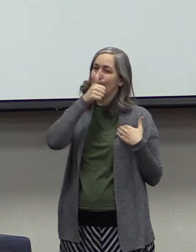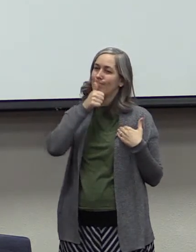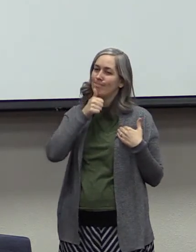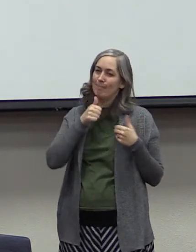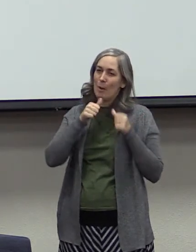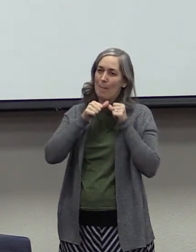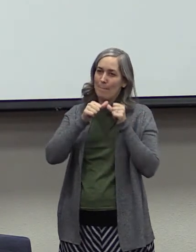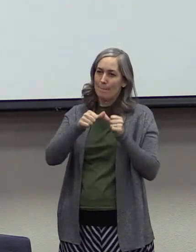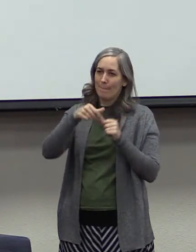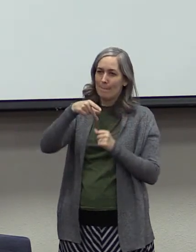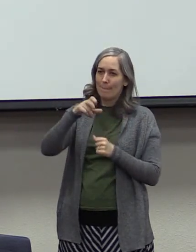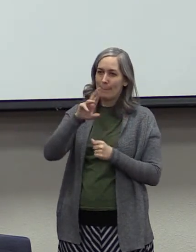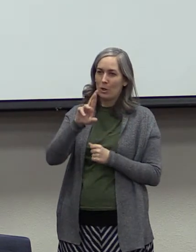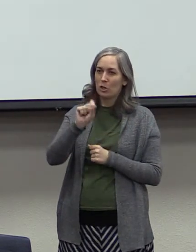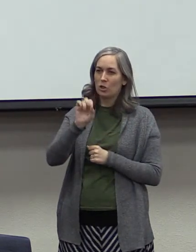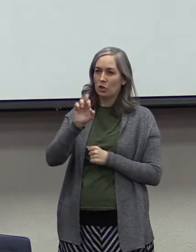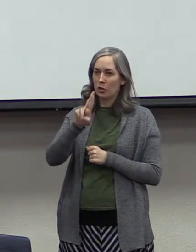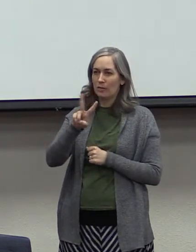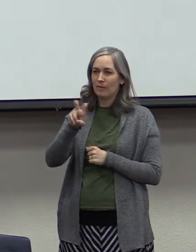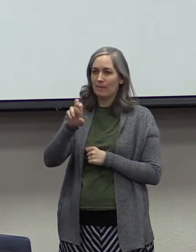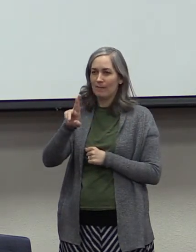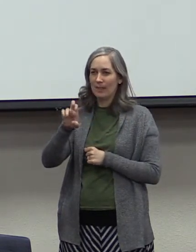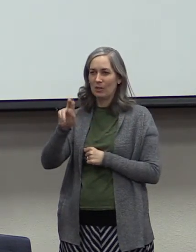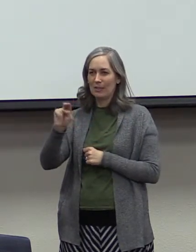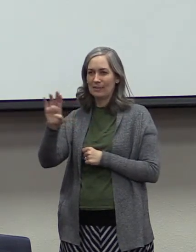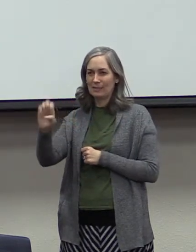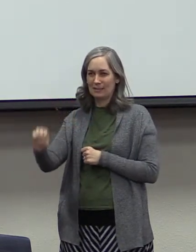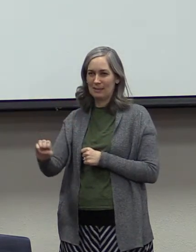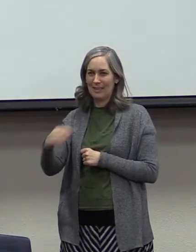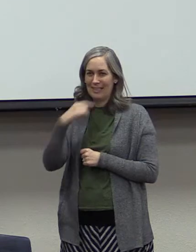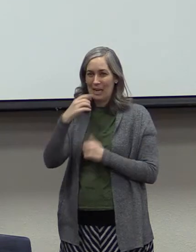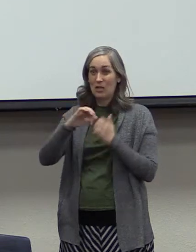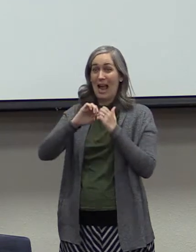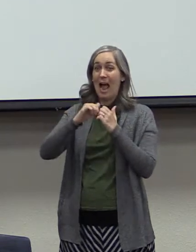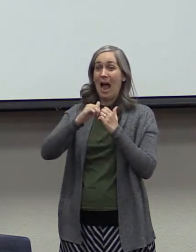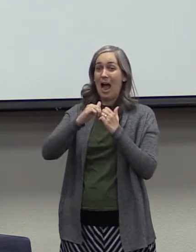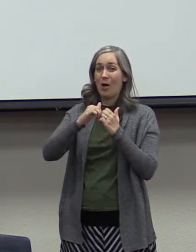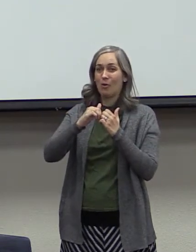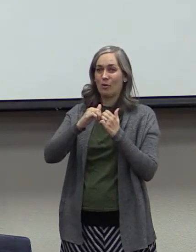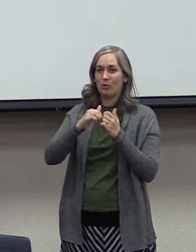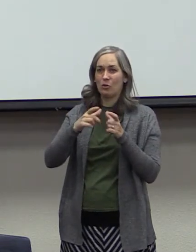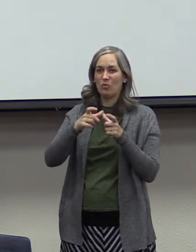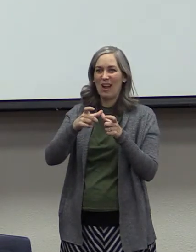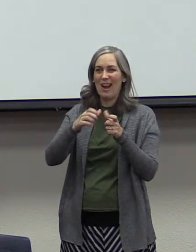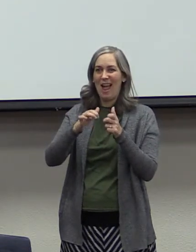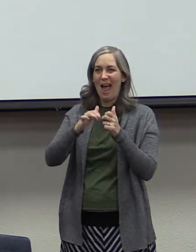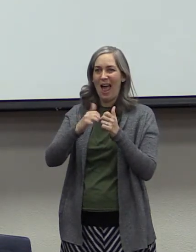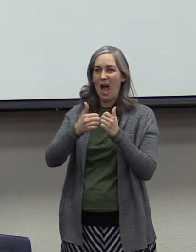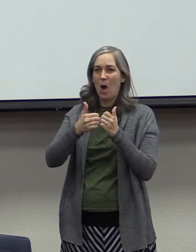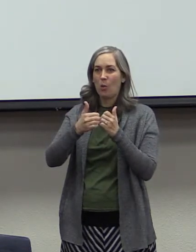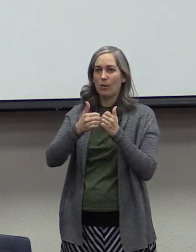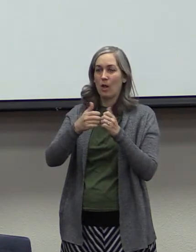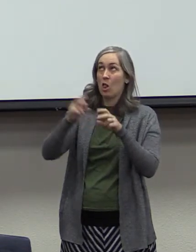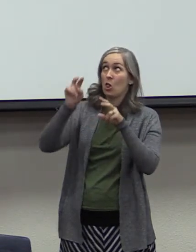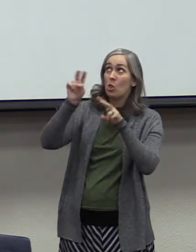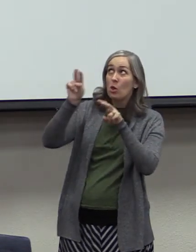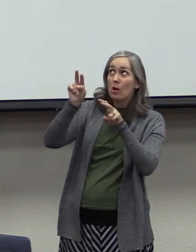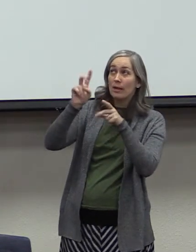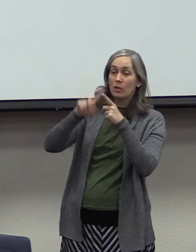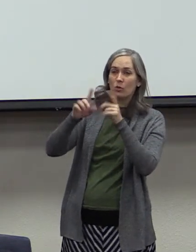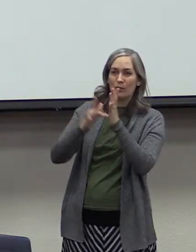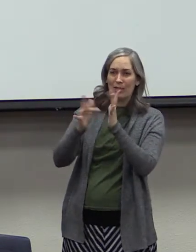2. He tells us how we ought to run. By looking to Jesus. There's our